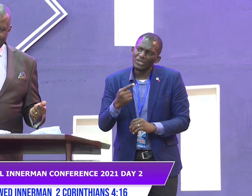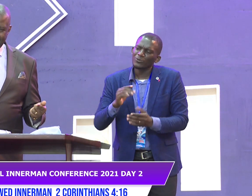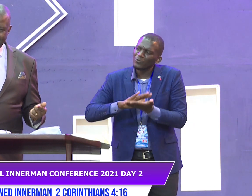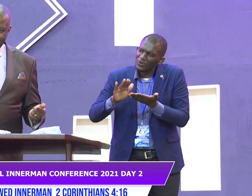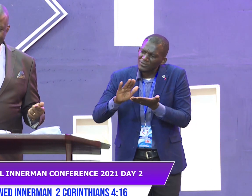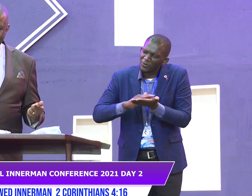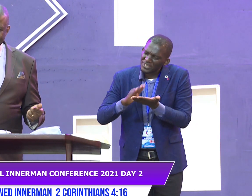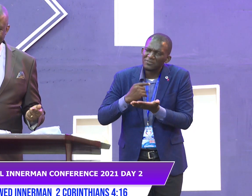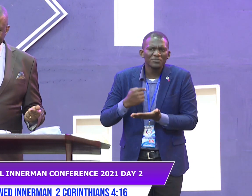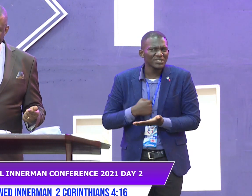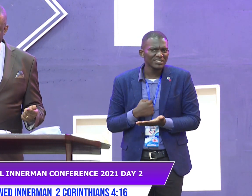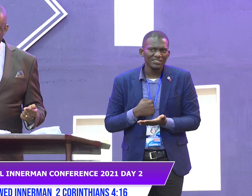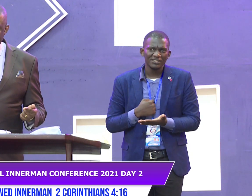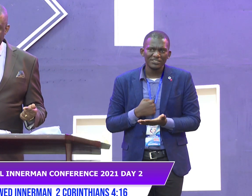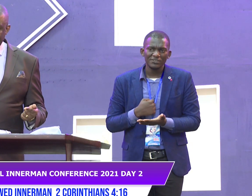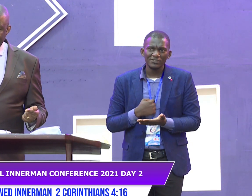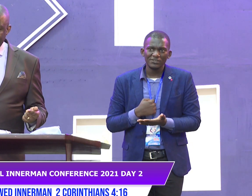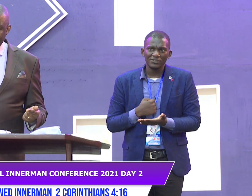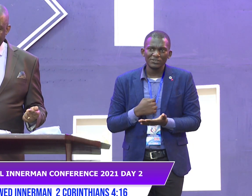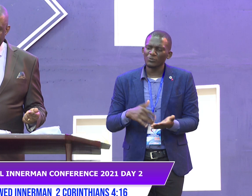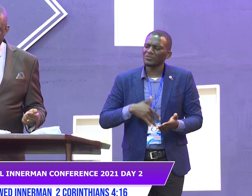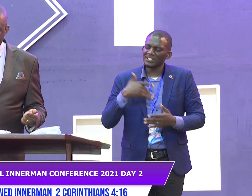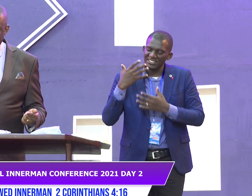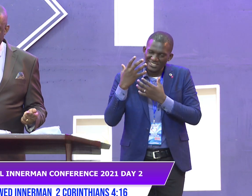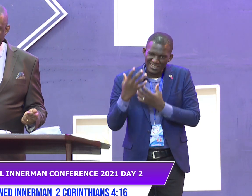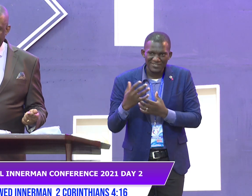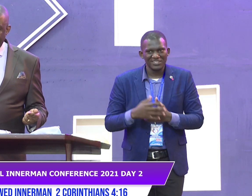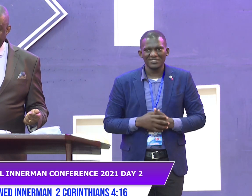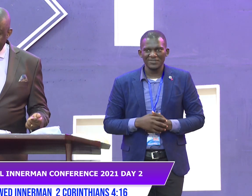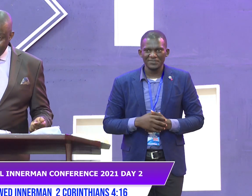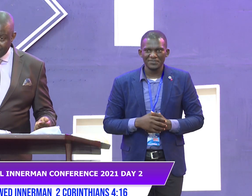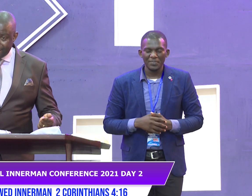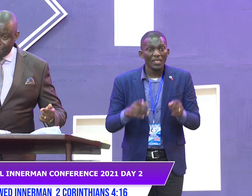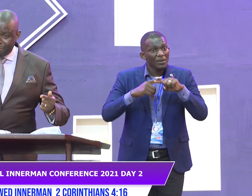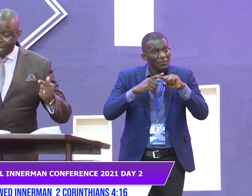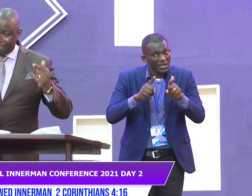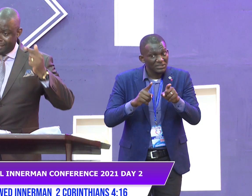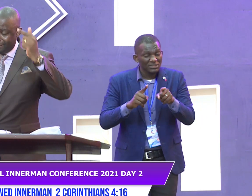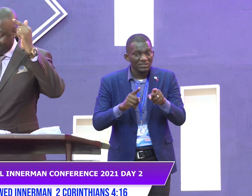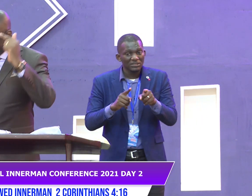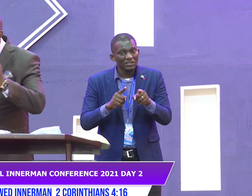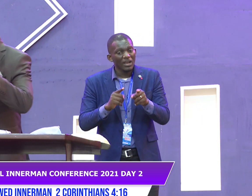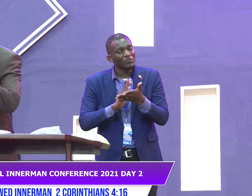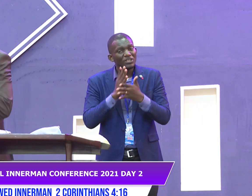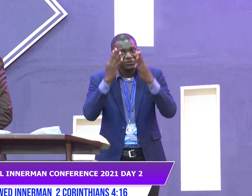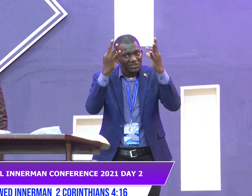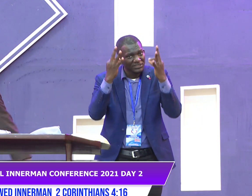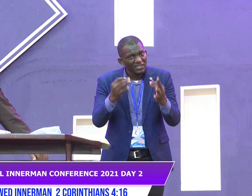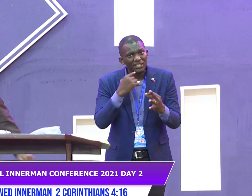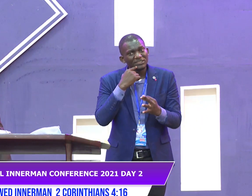look for somebody who actually troubled you and you say, please forgive me.